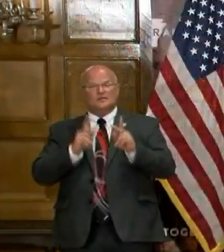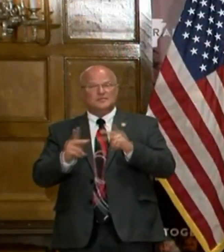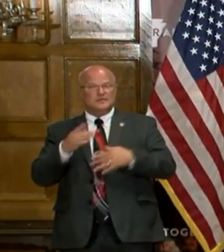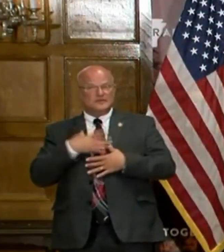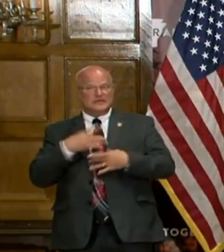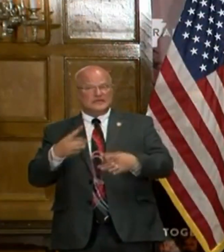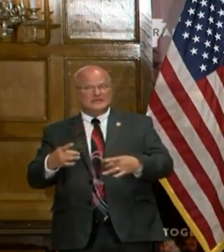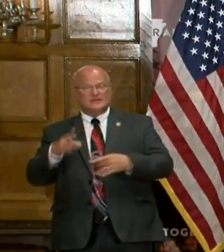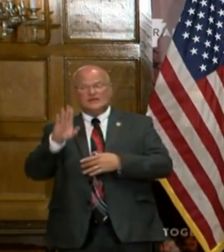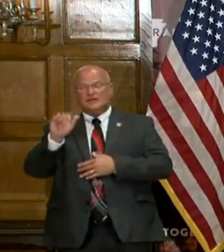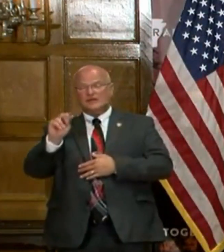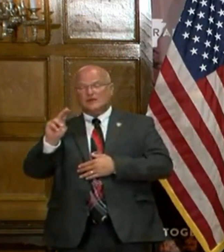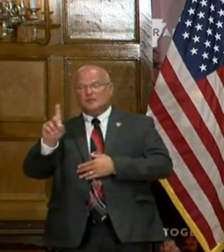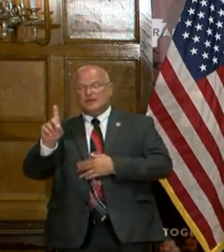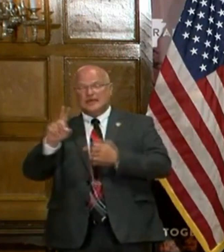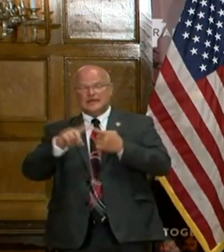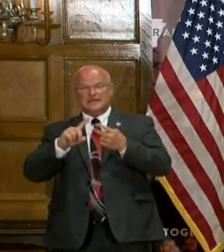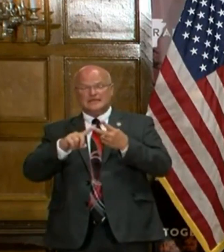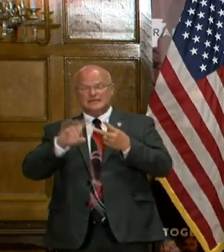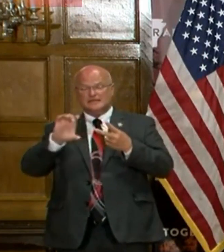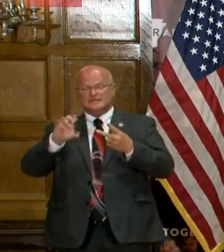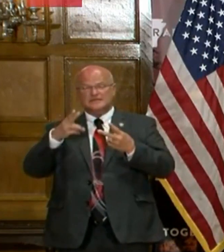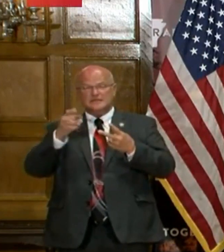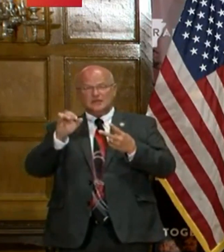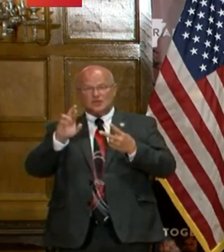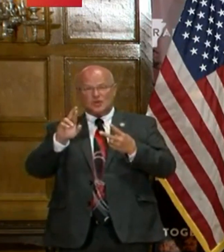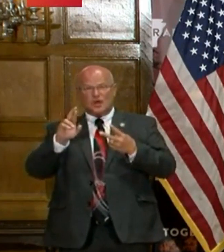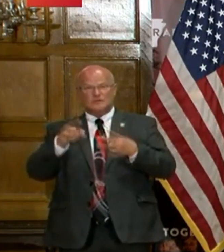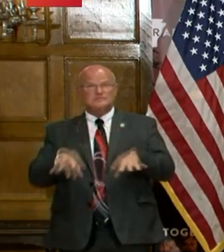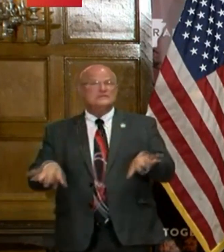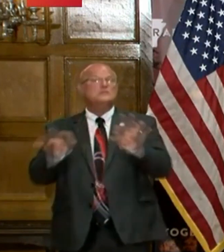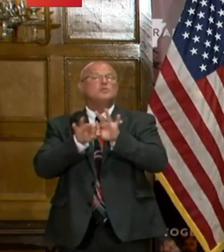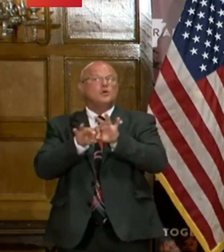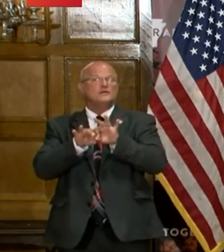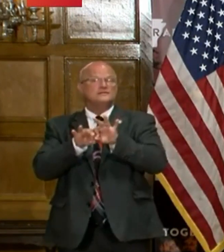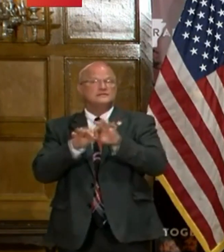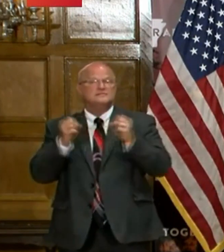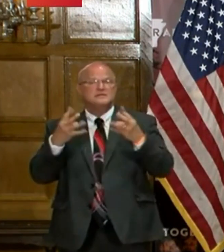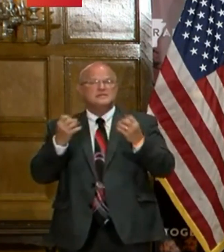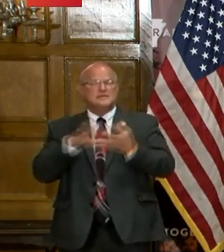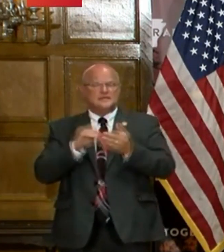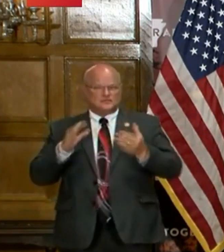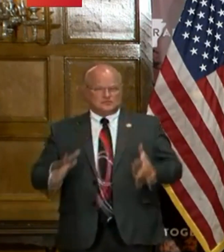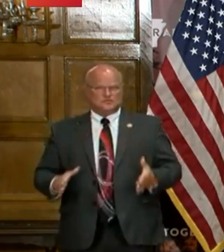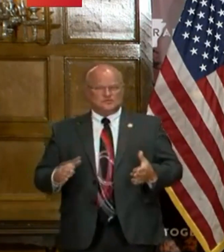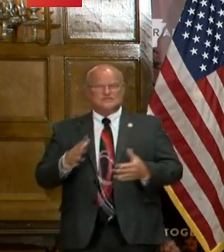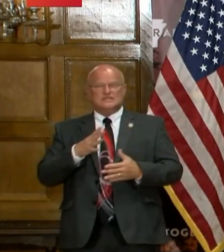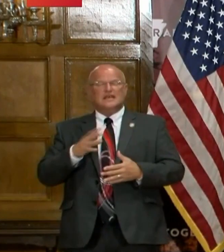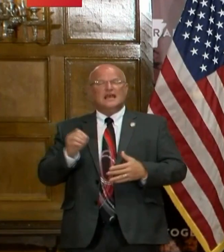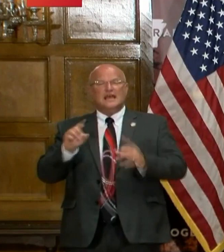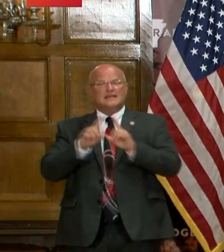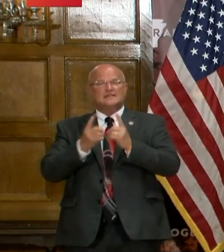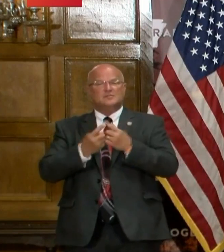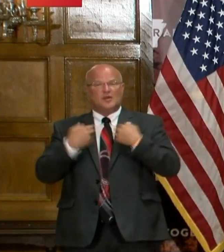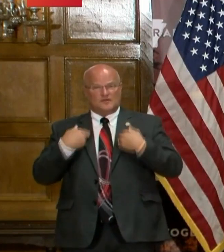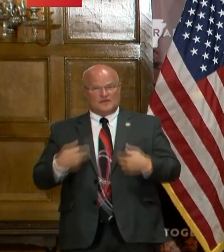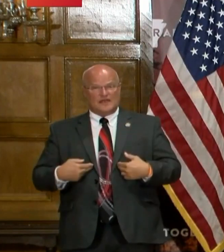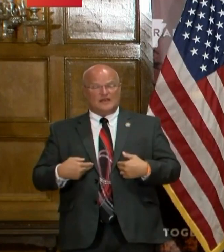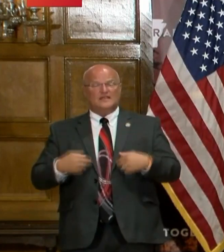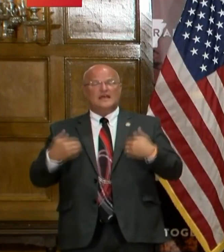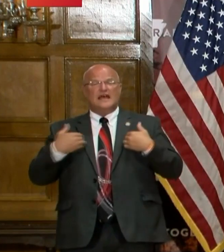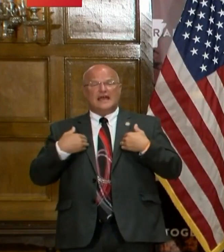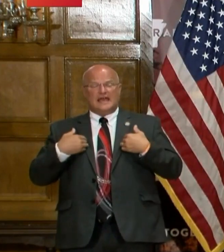For all of those that are interested in band and choir, that's important to so many of our students,